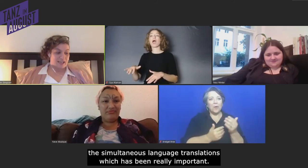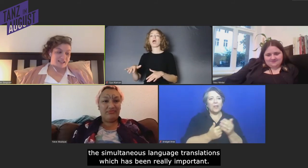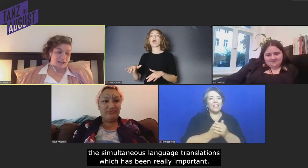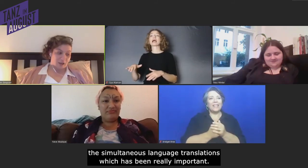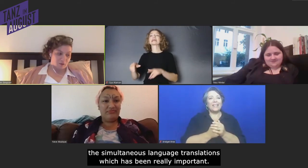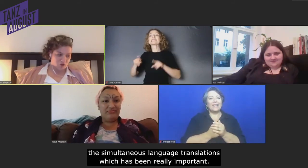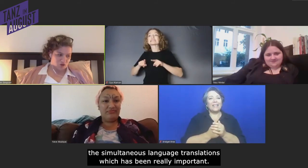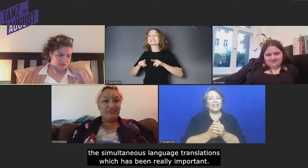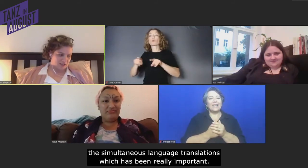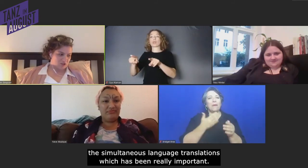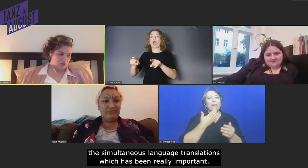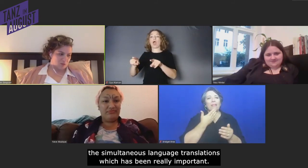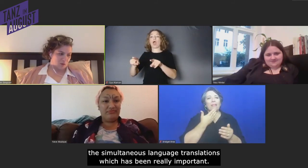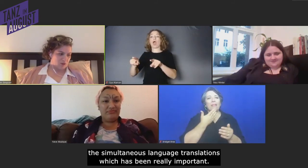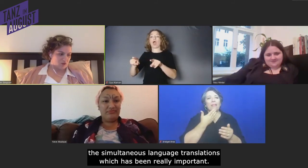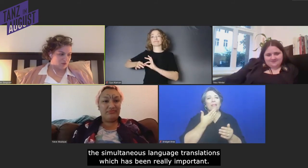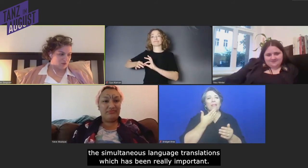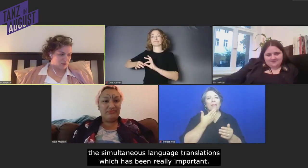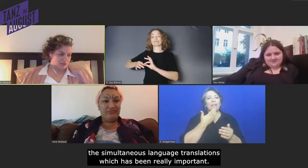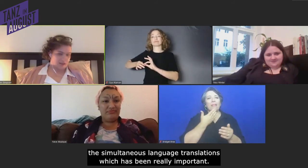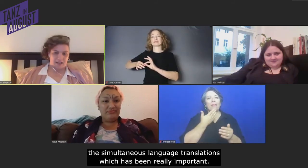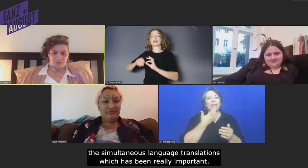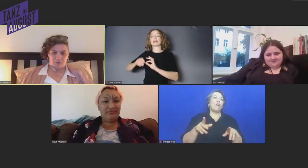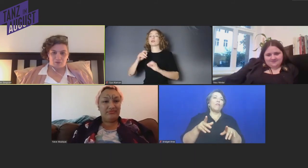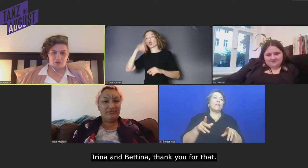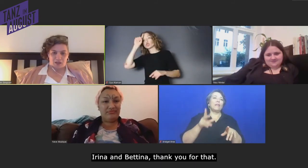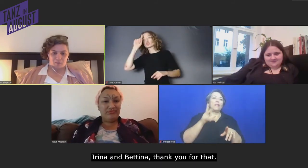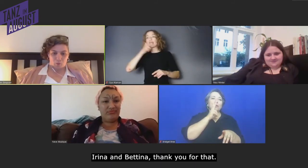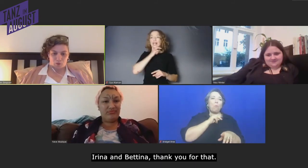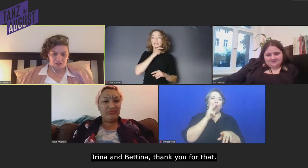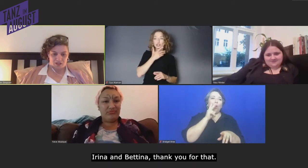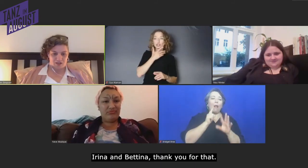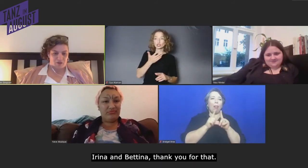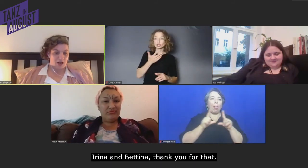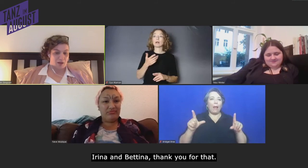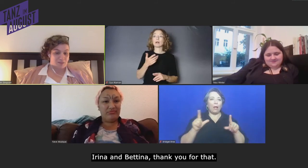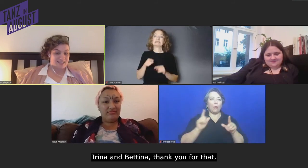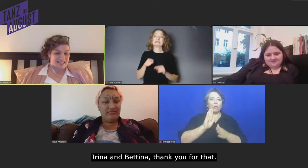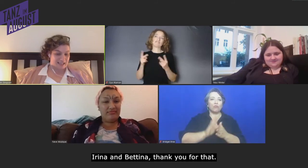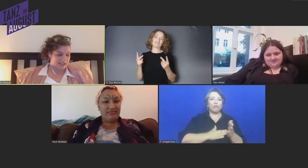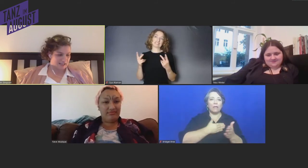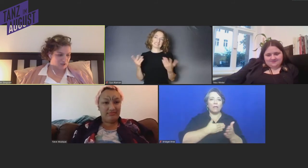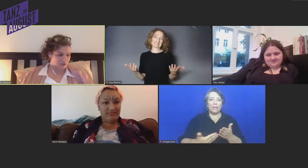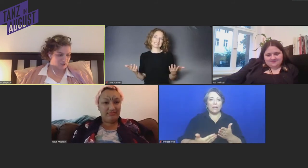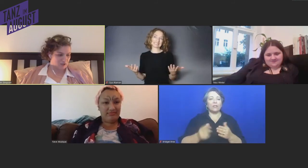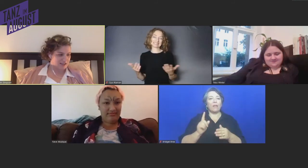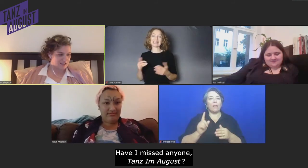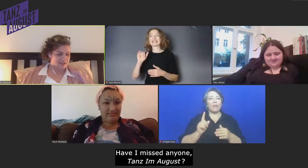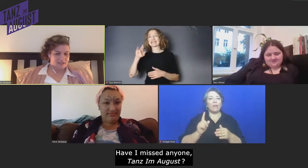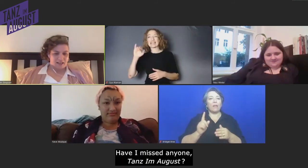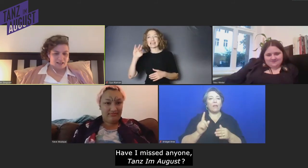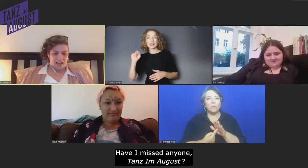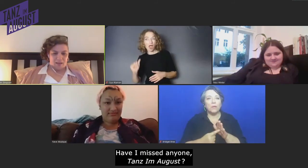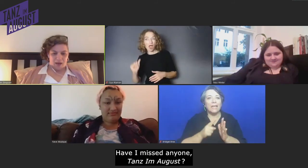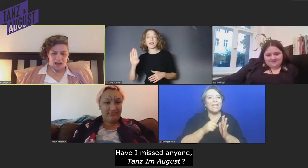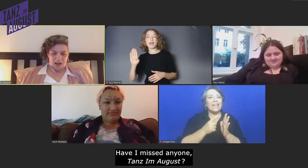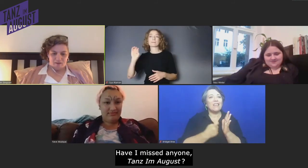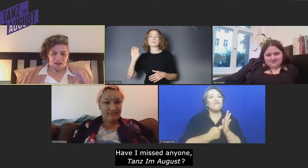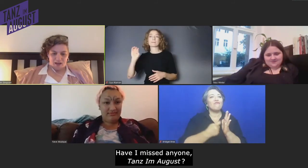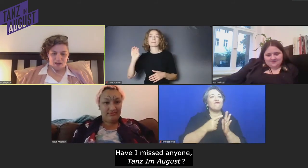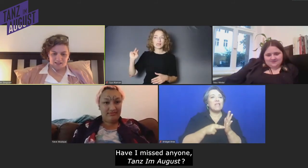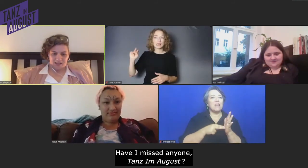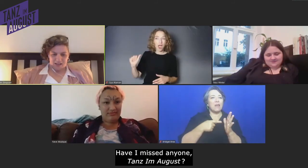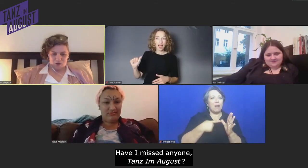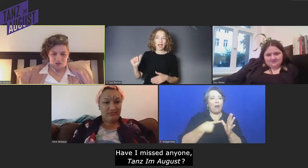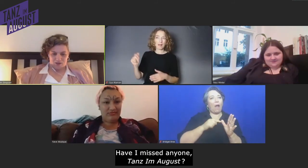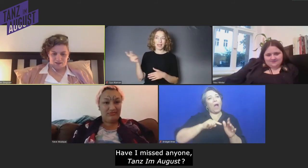simultaneous language translation as well, which feels like that's been really important. Irina and Bettina, thank you for that. Have I